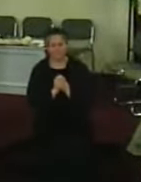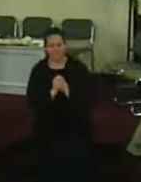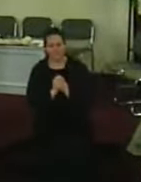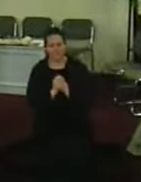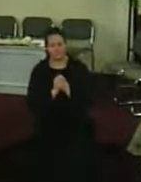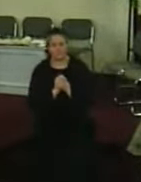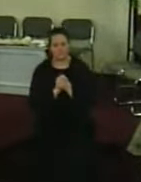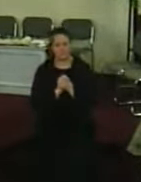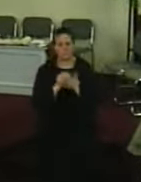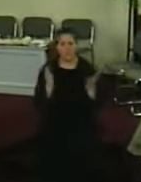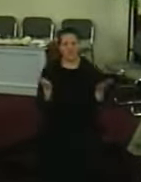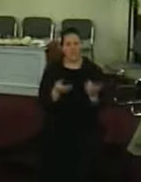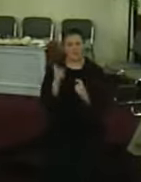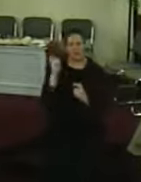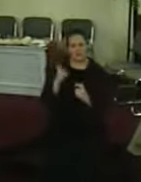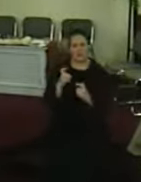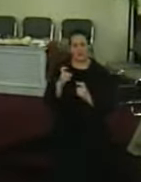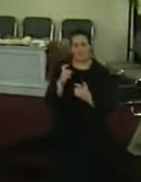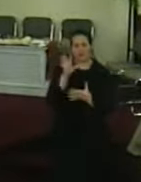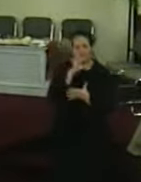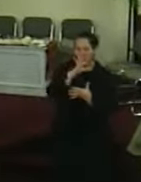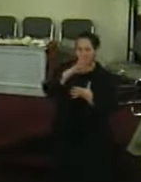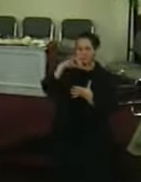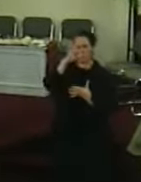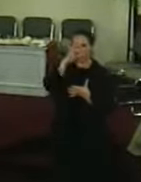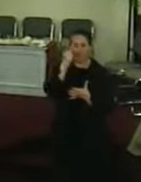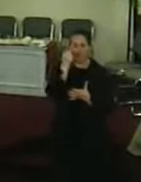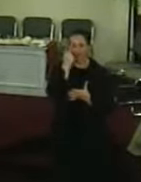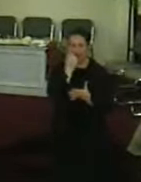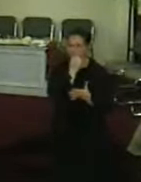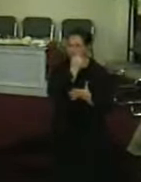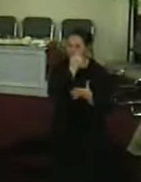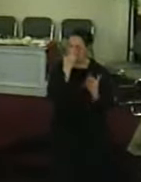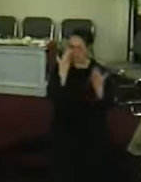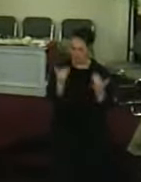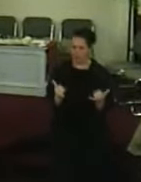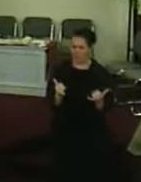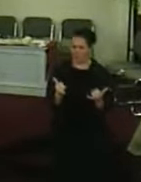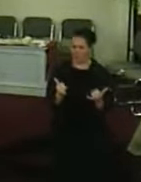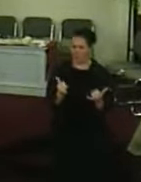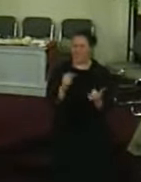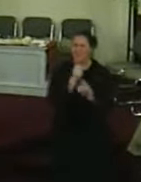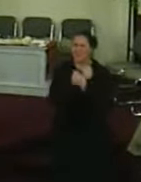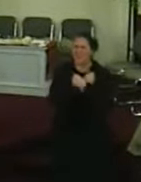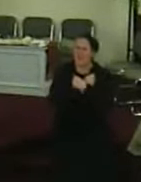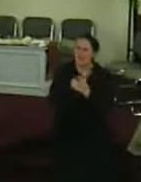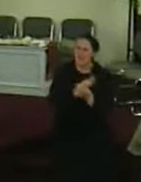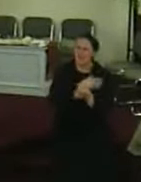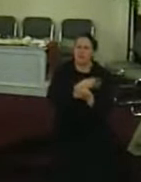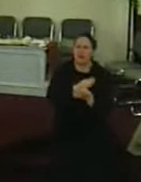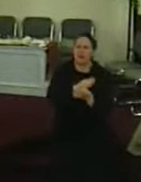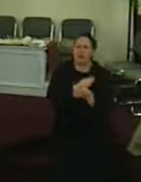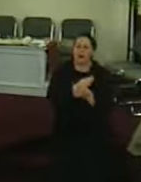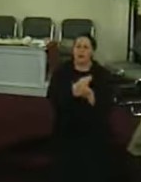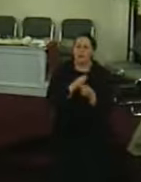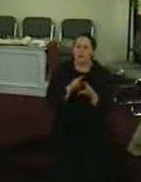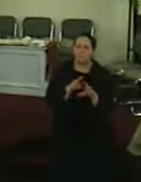there's a need for spiritual eyes tonight. You know, I love that song, "Open the Eyes of My Heart."